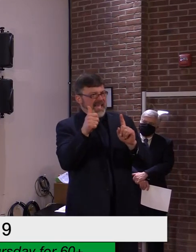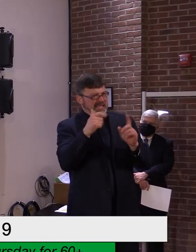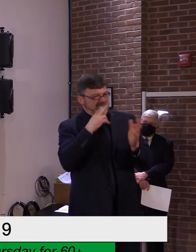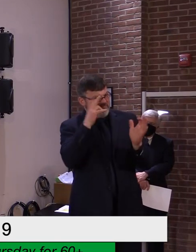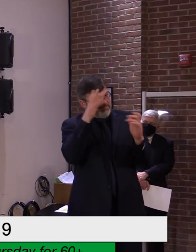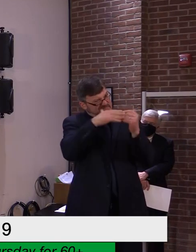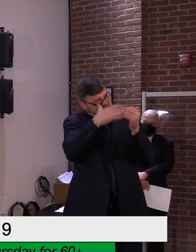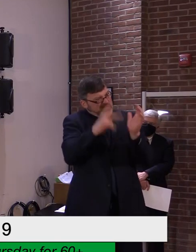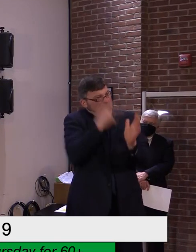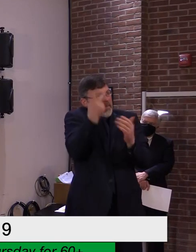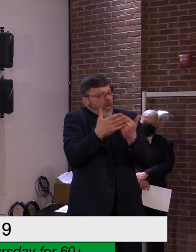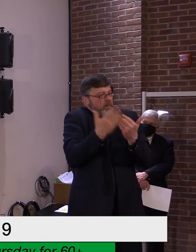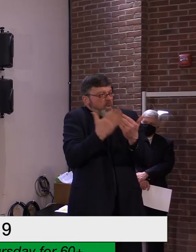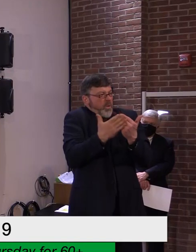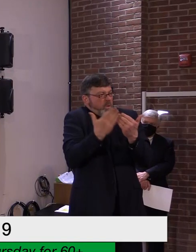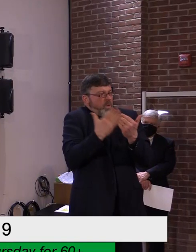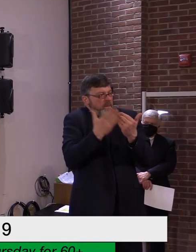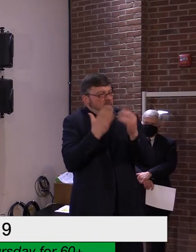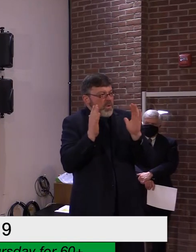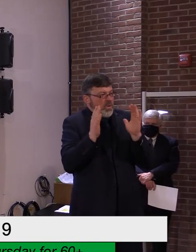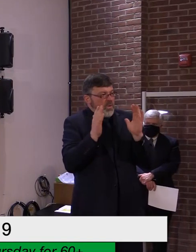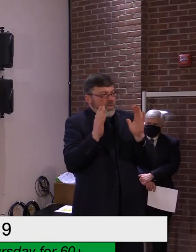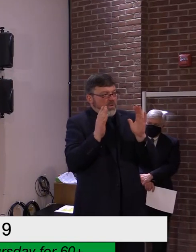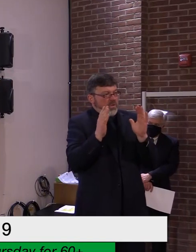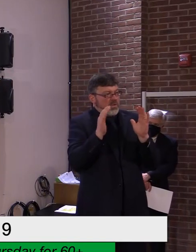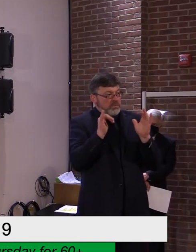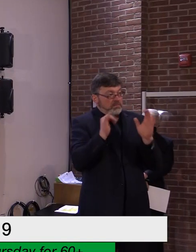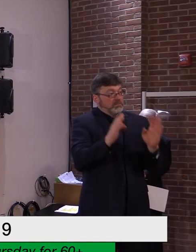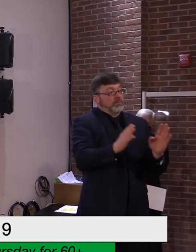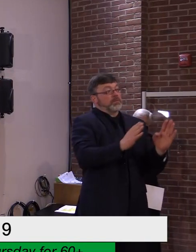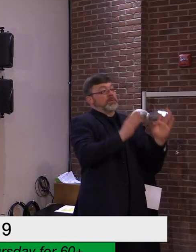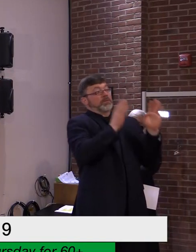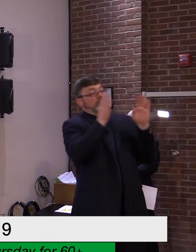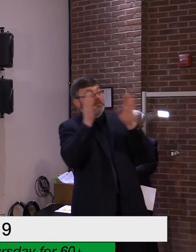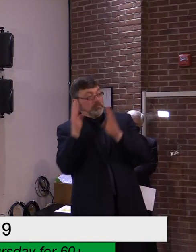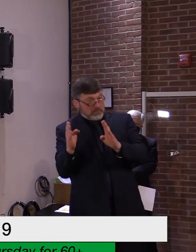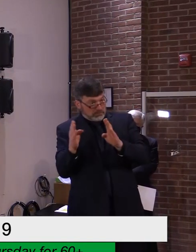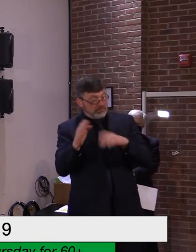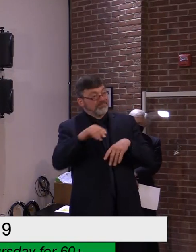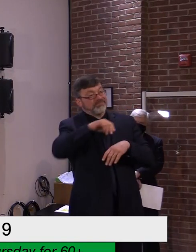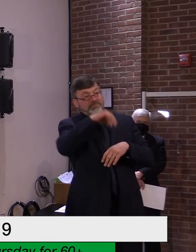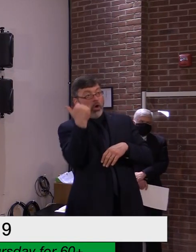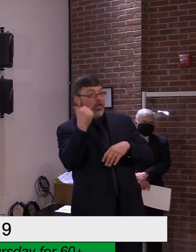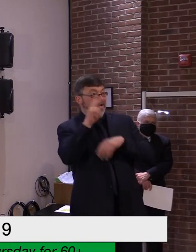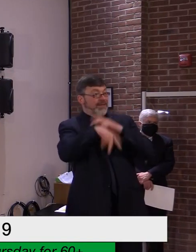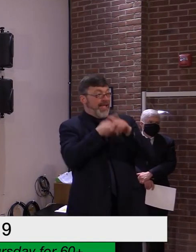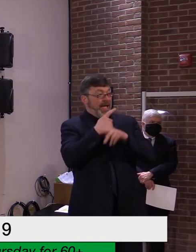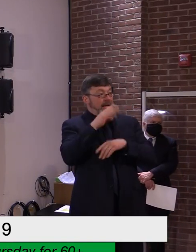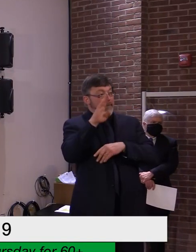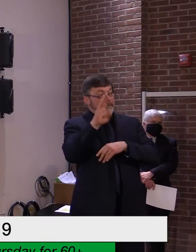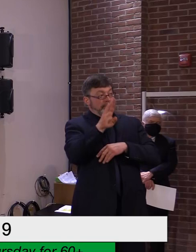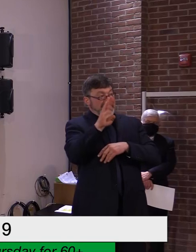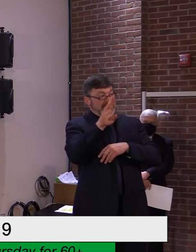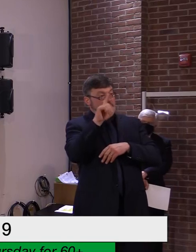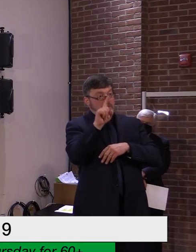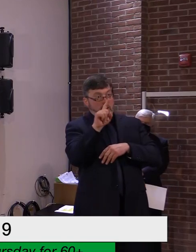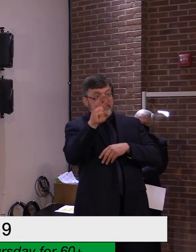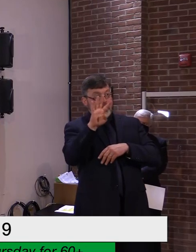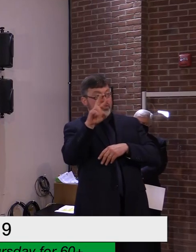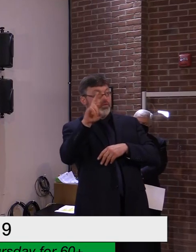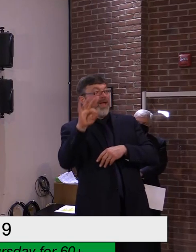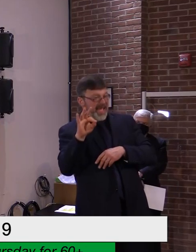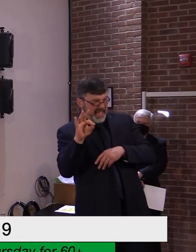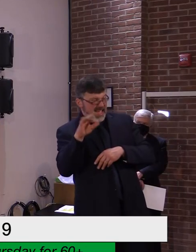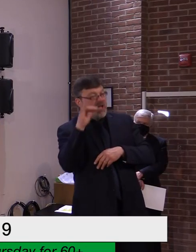B.1.4.2.9 variant, which is the most recently one we've discovered here from California, is 20% more transmissible. So